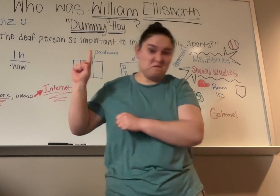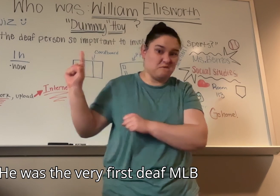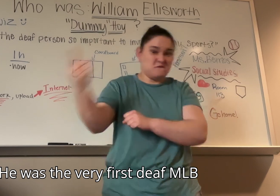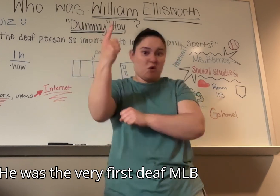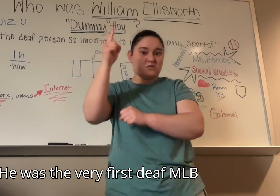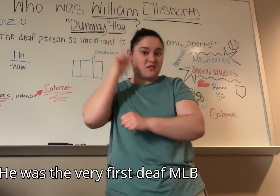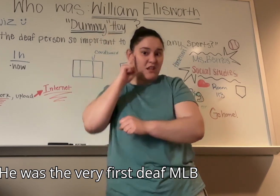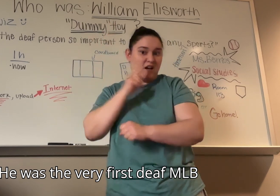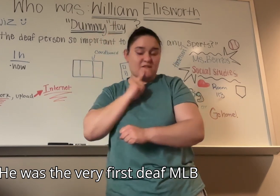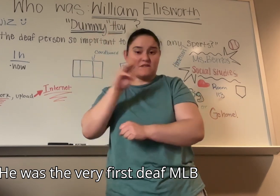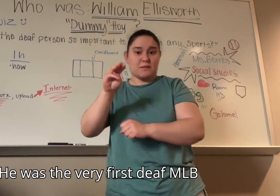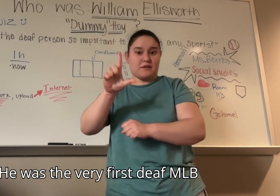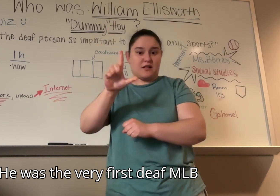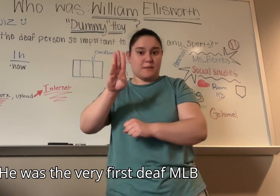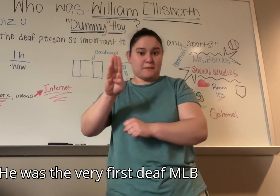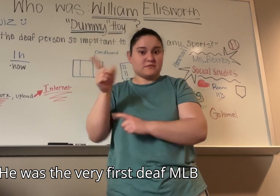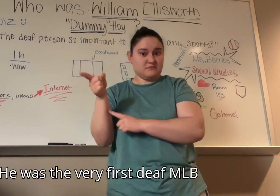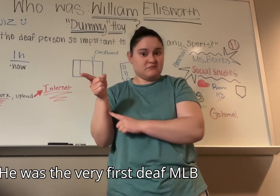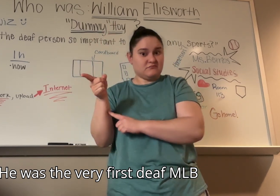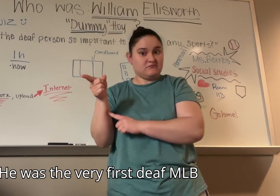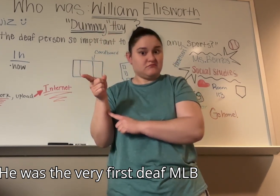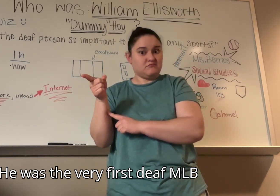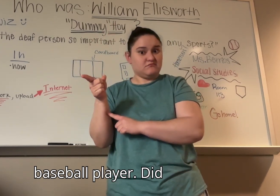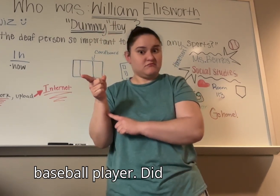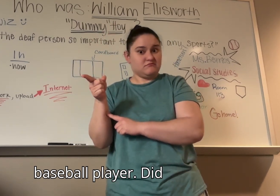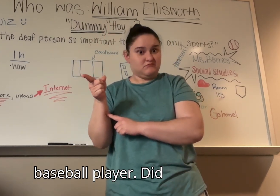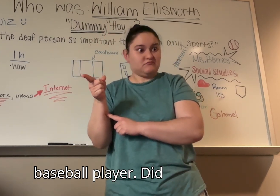He was the very first deaf MLB baseball player.